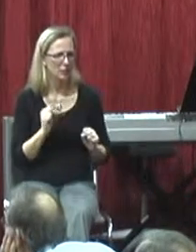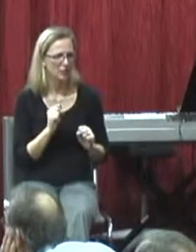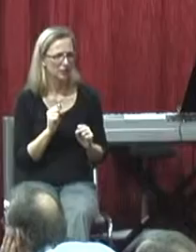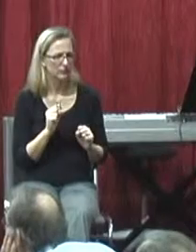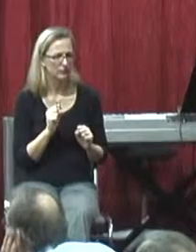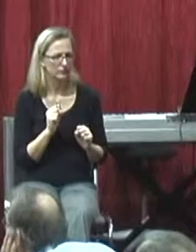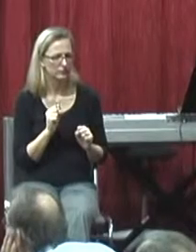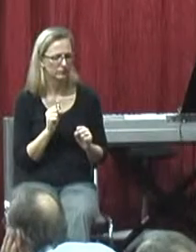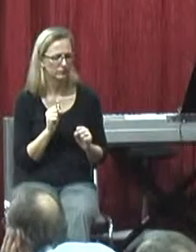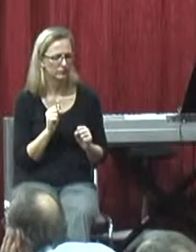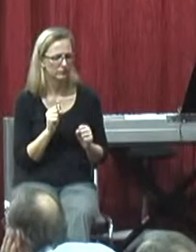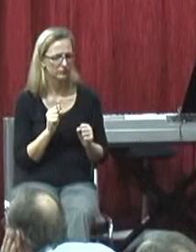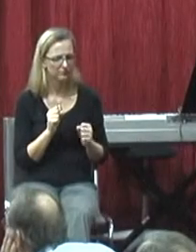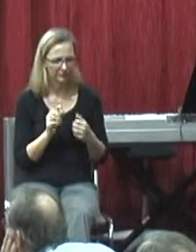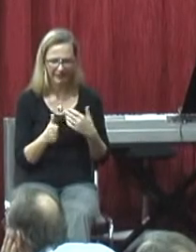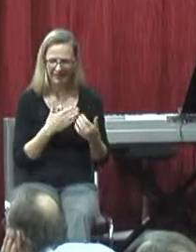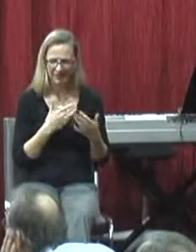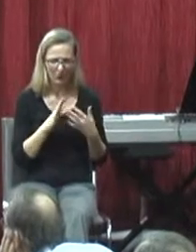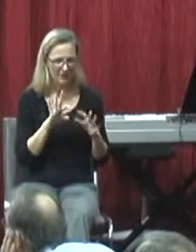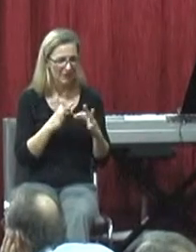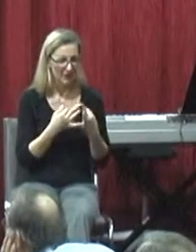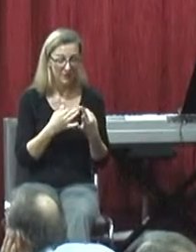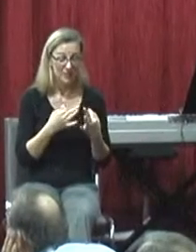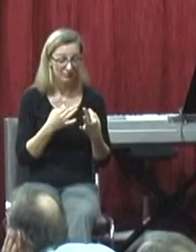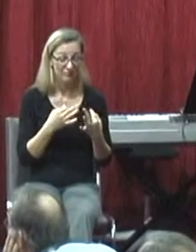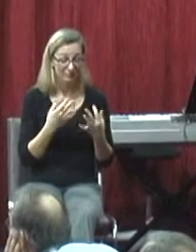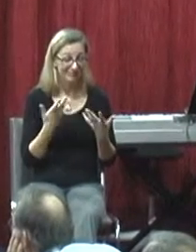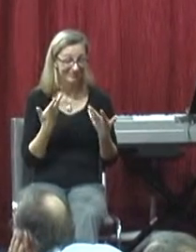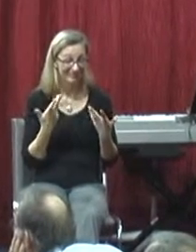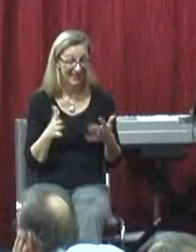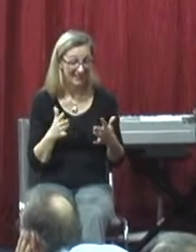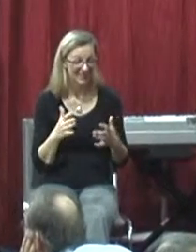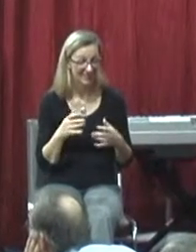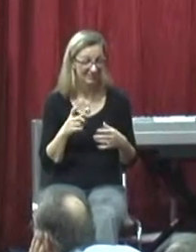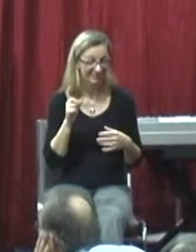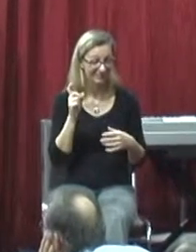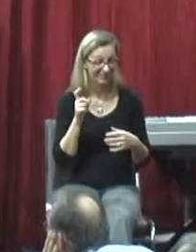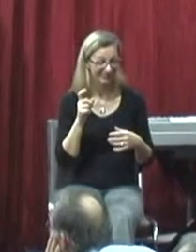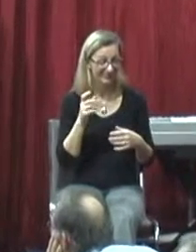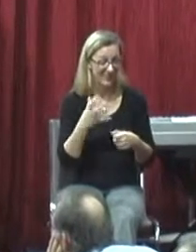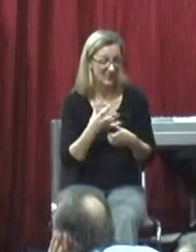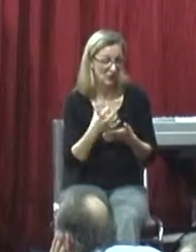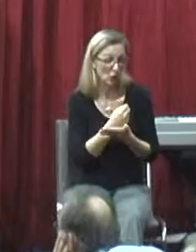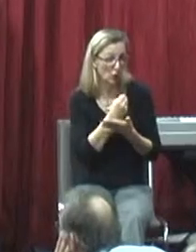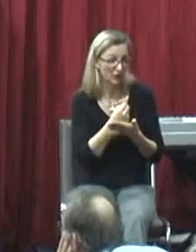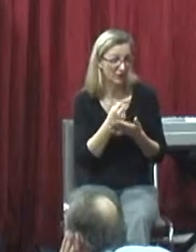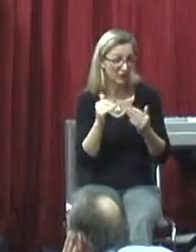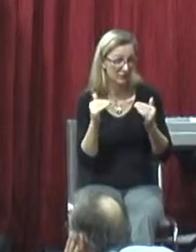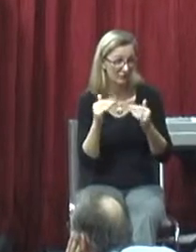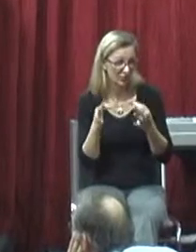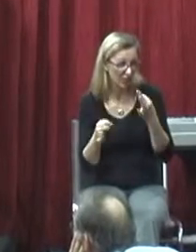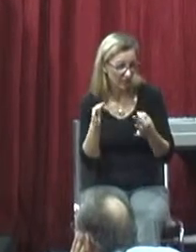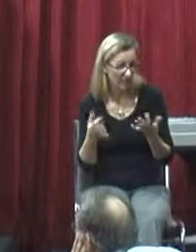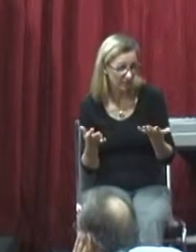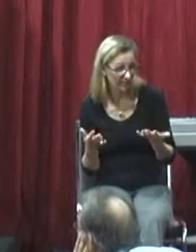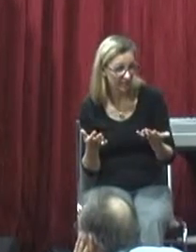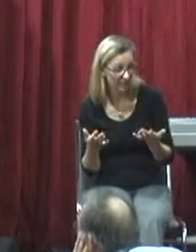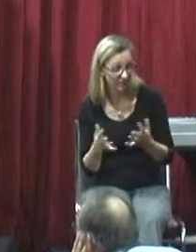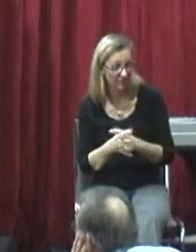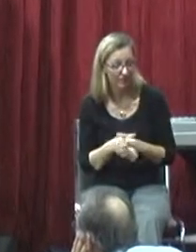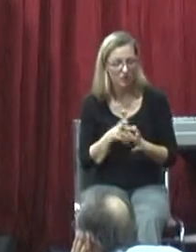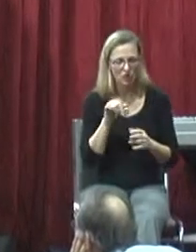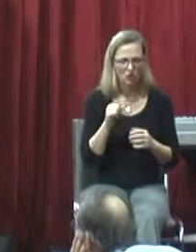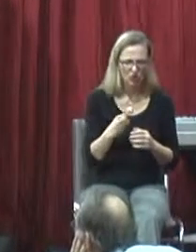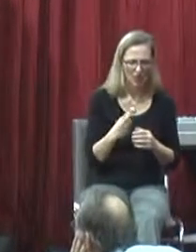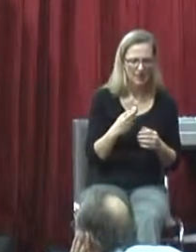was in, even though his family deserved judgment. Now, Jacob built that first altar at Shechem, and he gave a